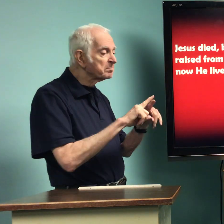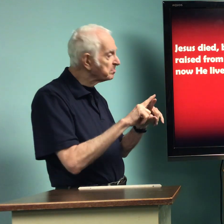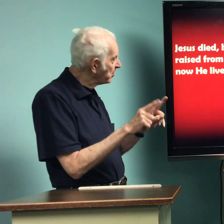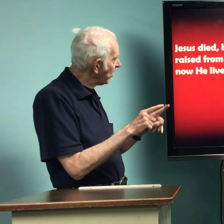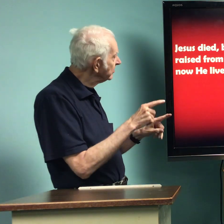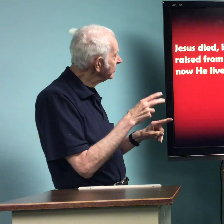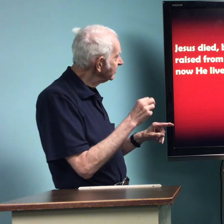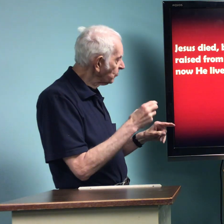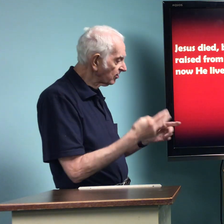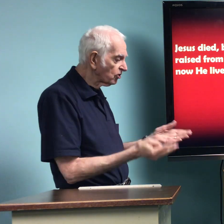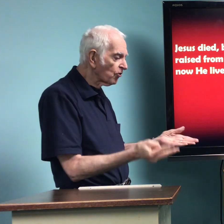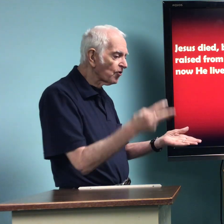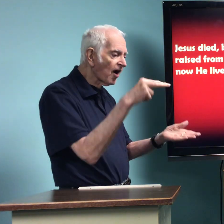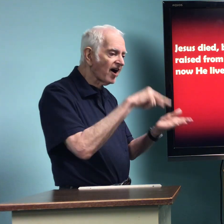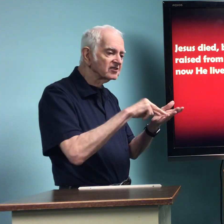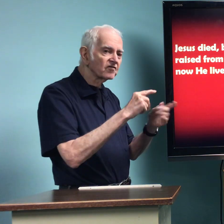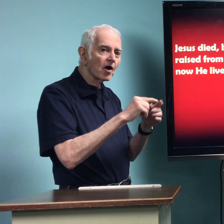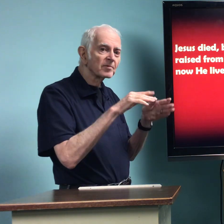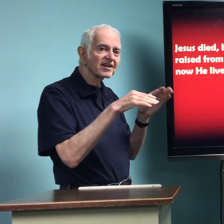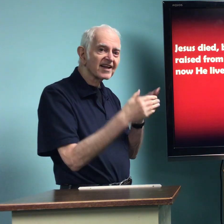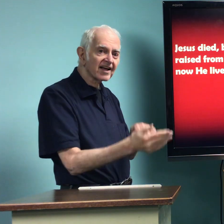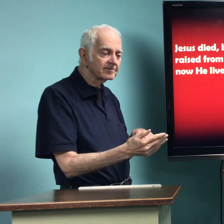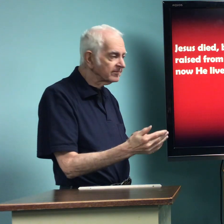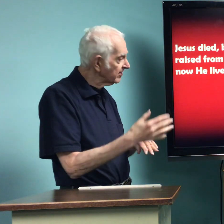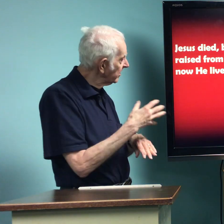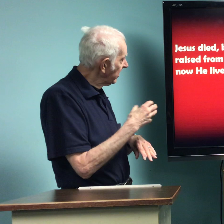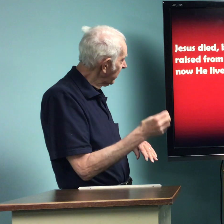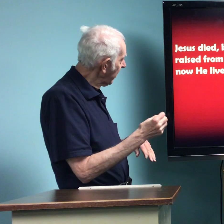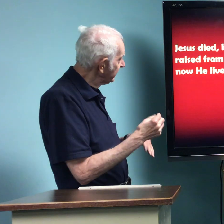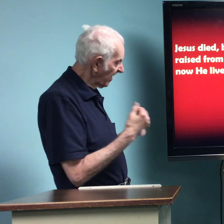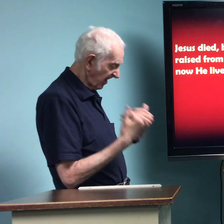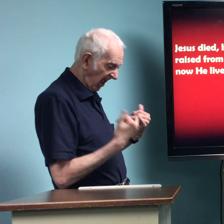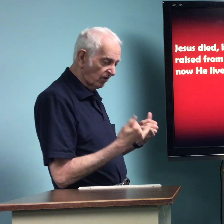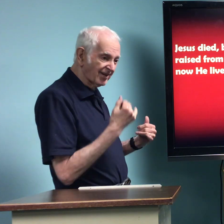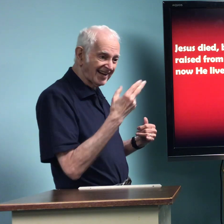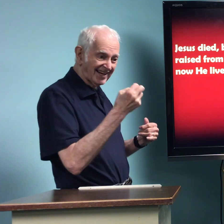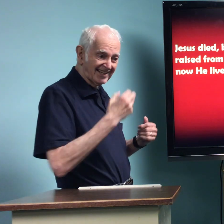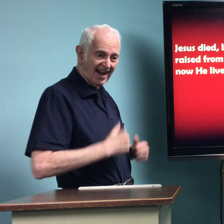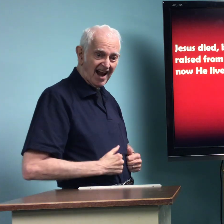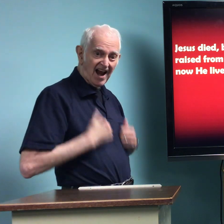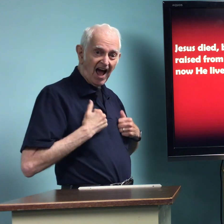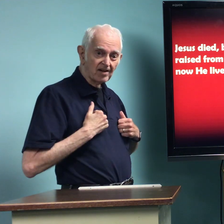Jesus died, but he was raised from death, and now he lives.